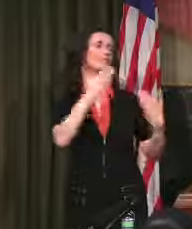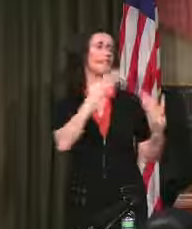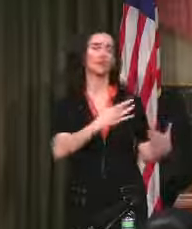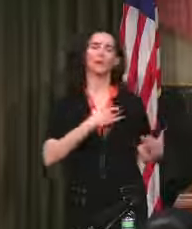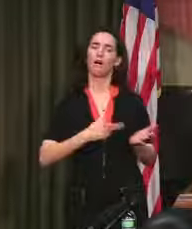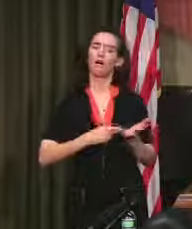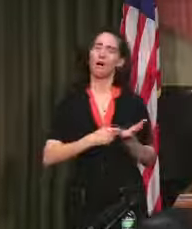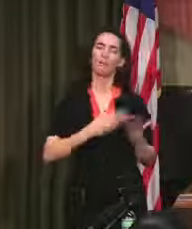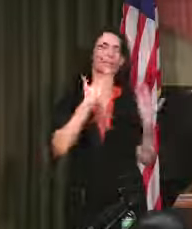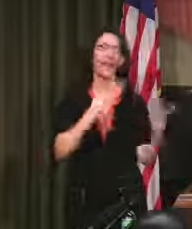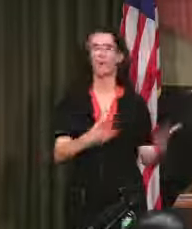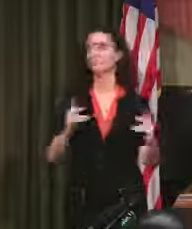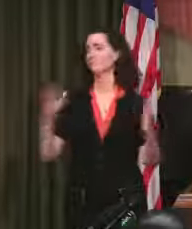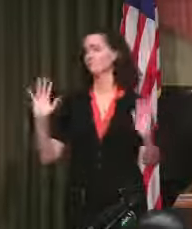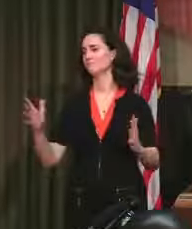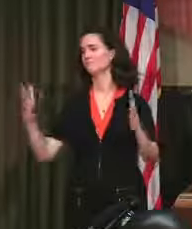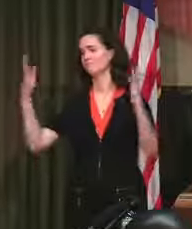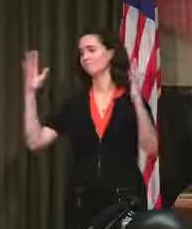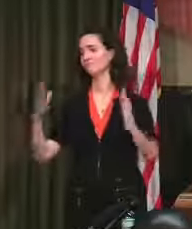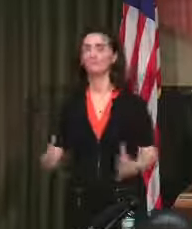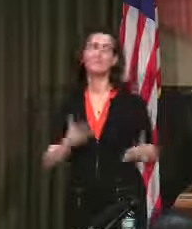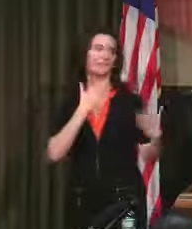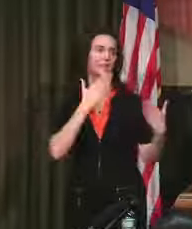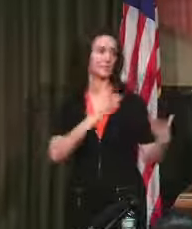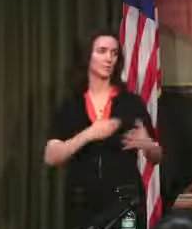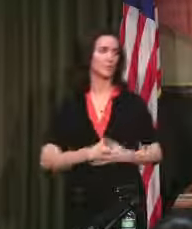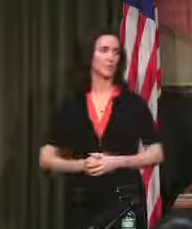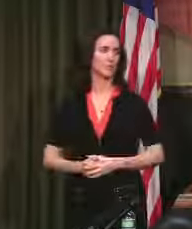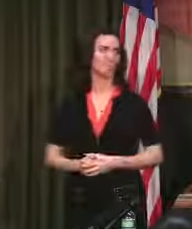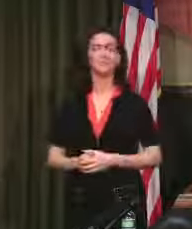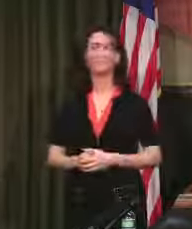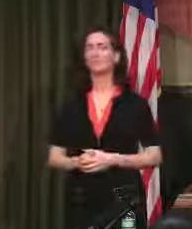you for your work.